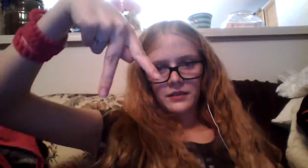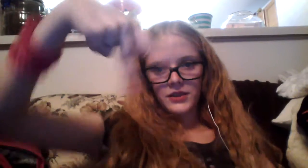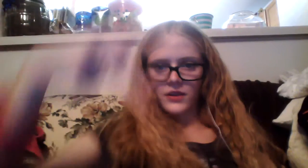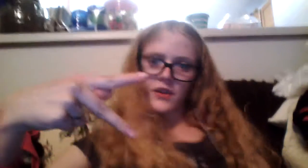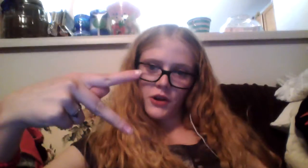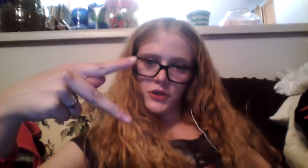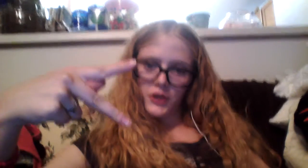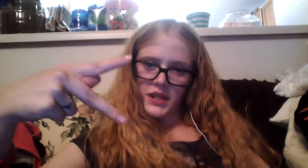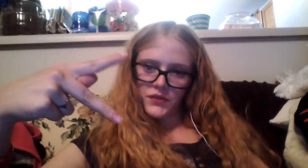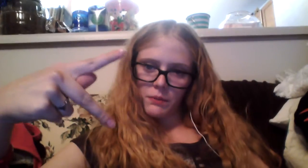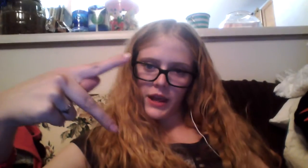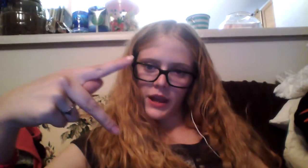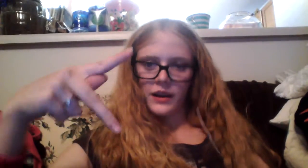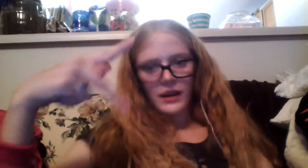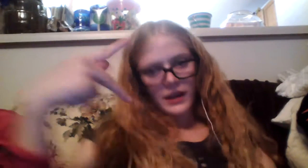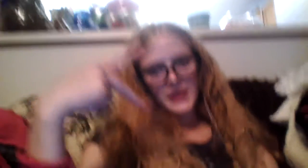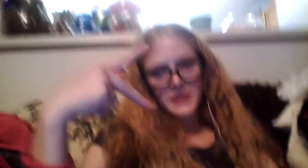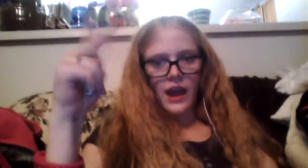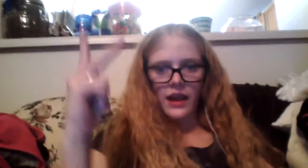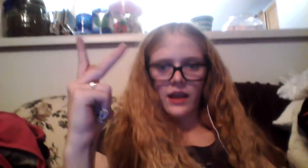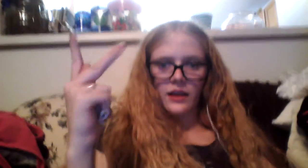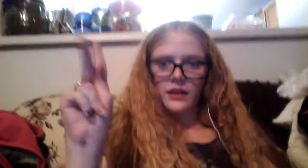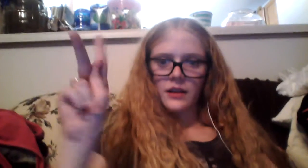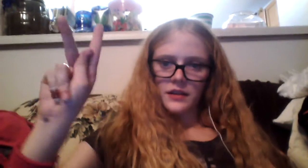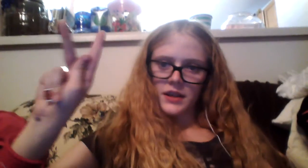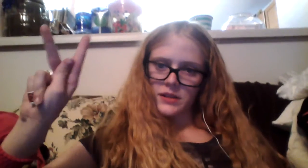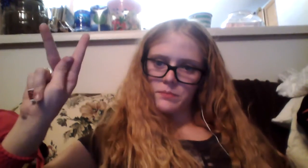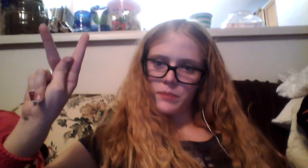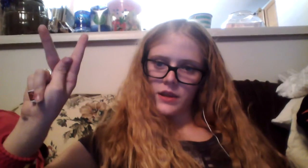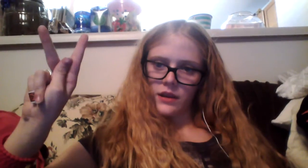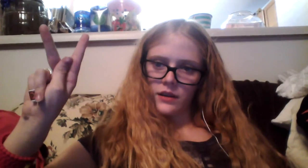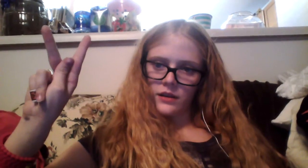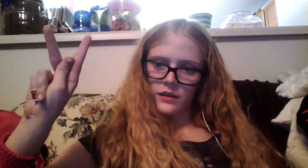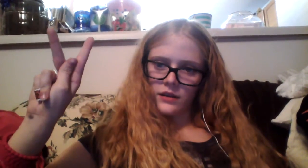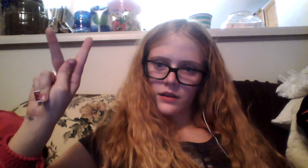So don't do this for P, because that's K. This is P.